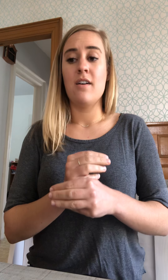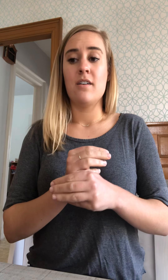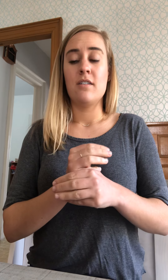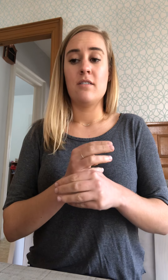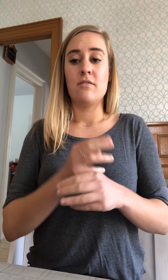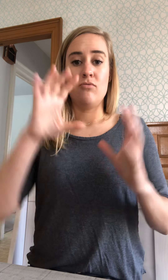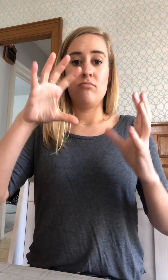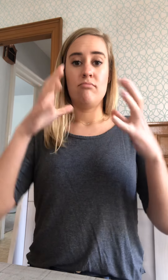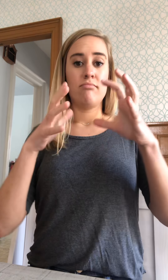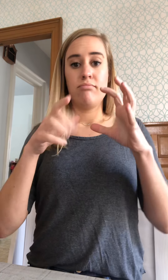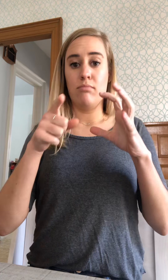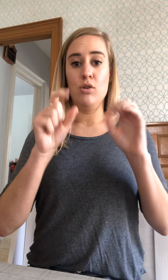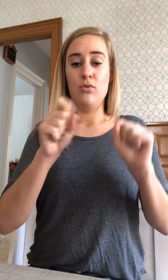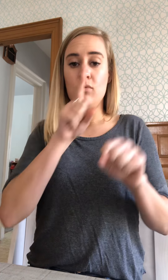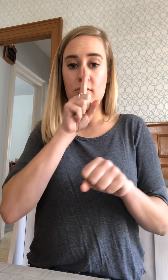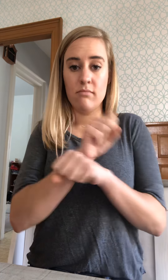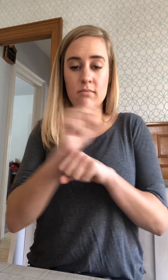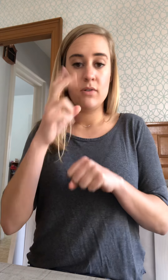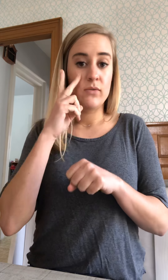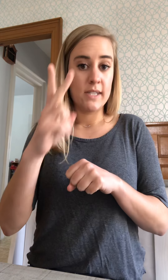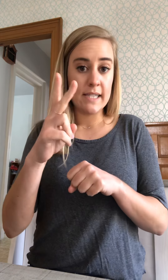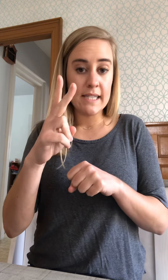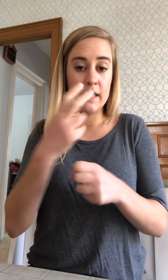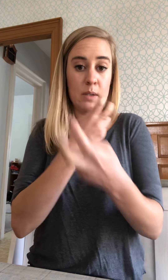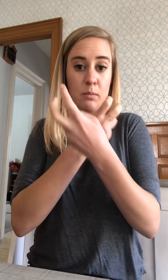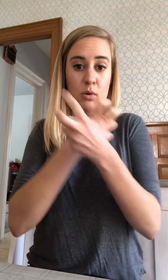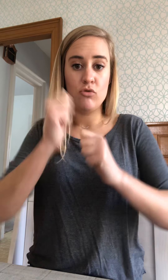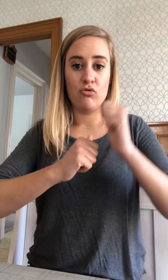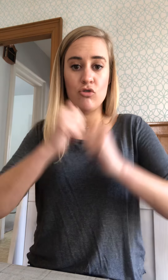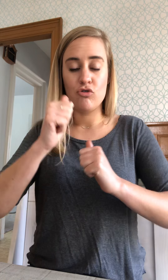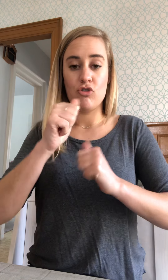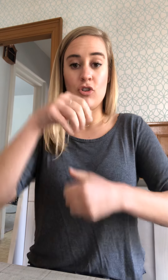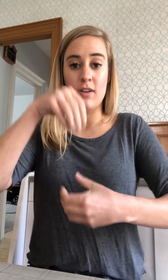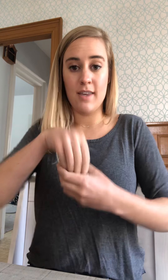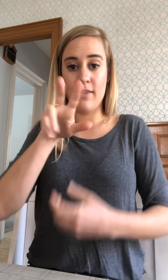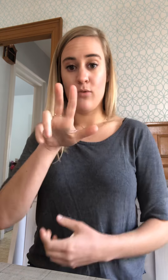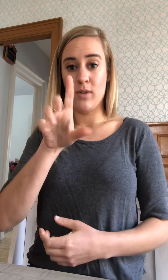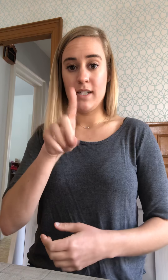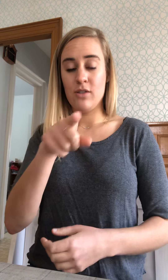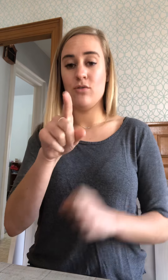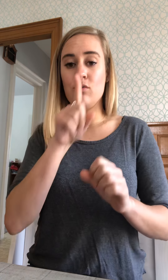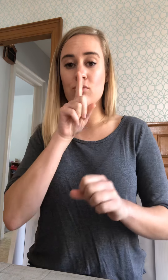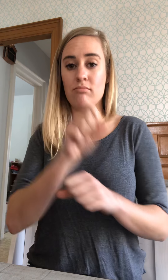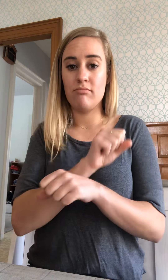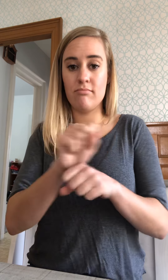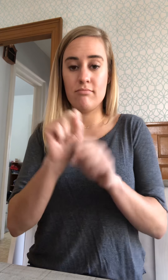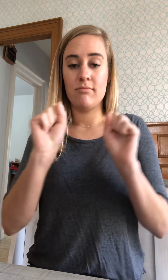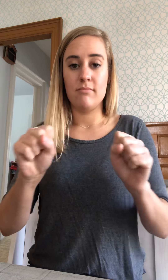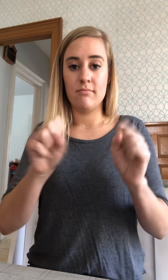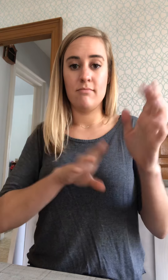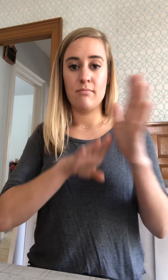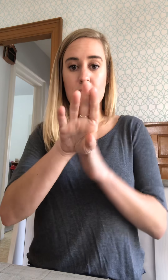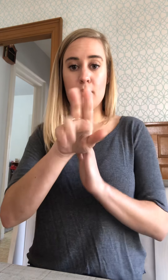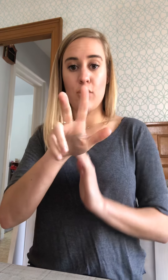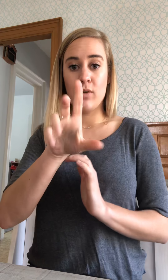structures in all three dimensions. So you can actually develop a 3D picture. You can rotate these things